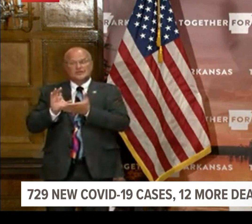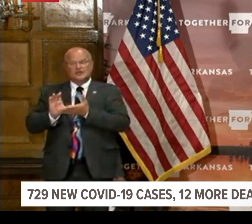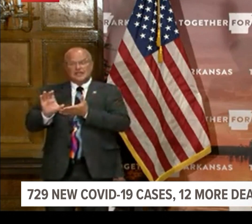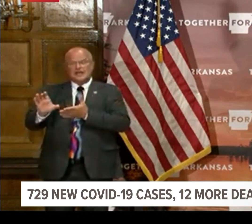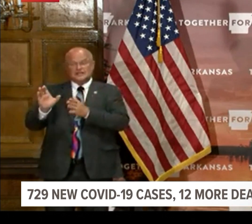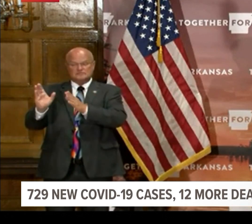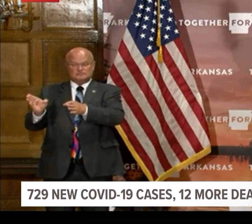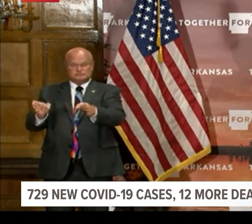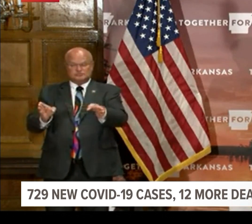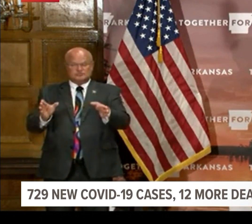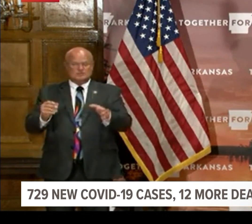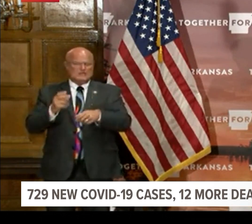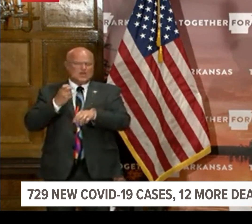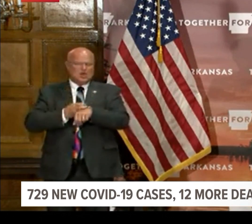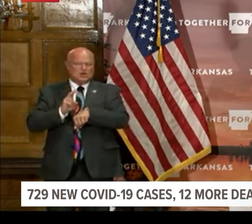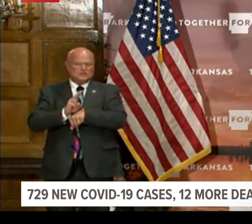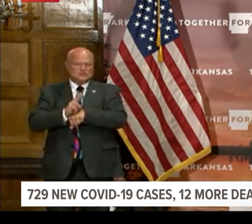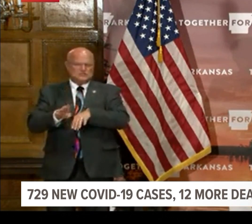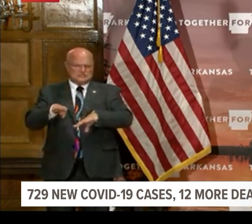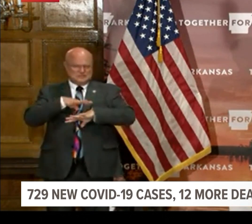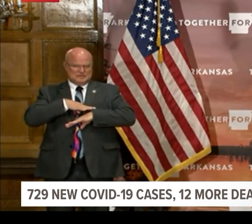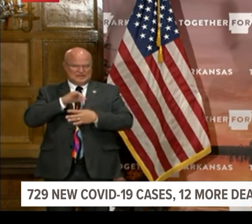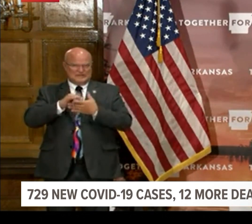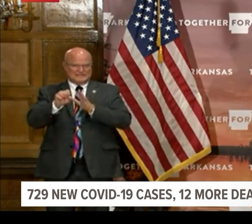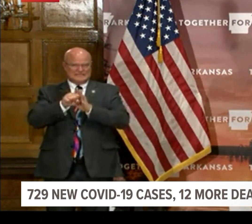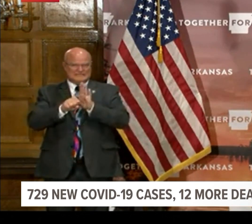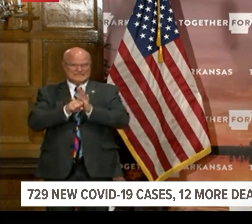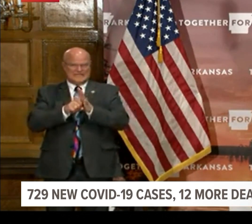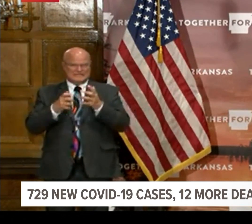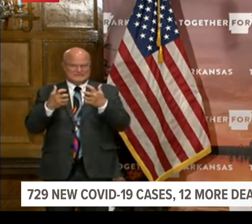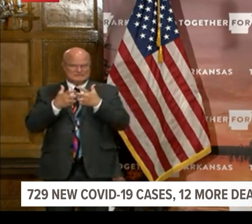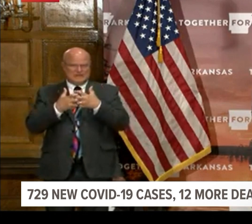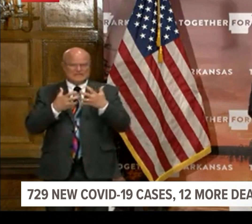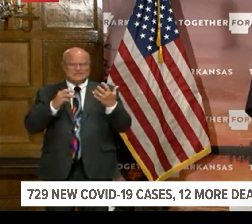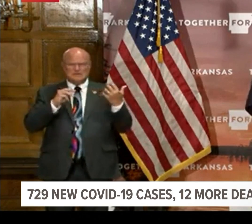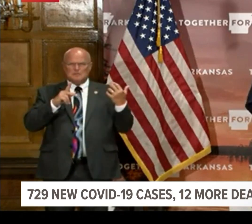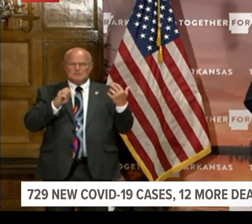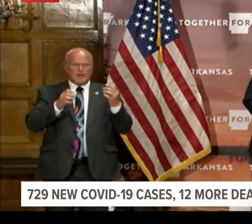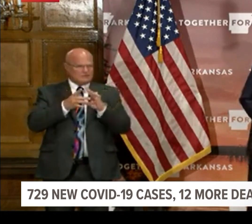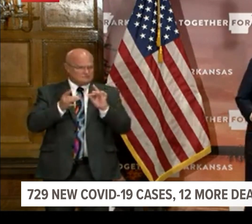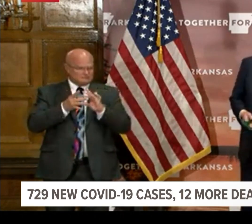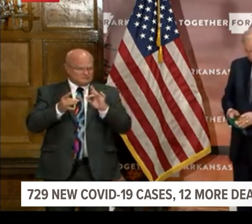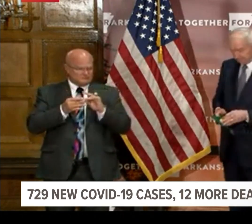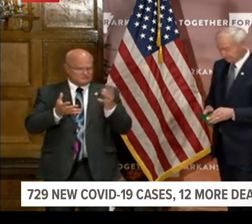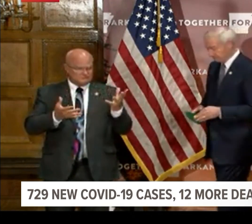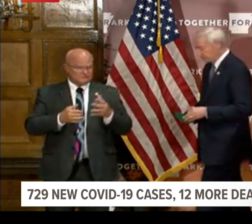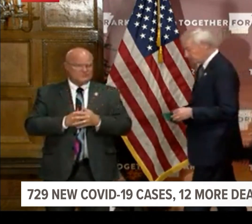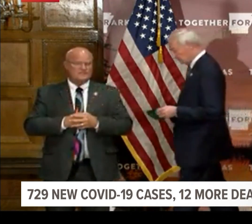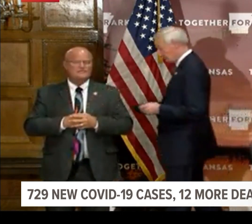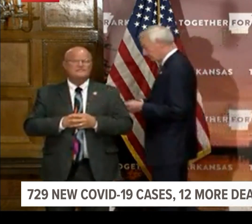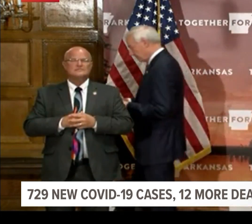hard to utilize that to meet that state's match on that. Mike, did you have anything else on that?